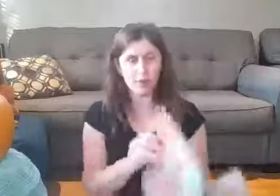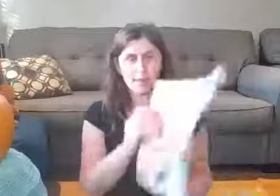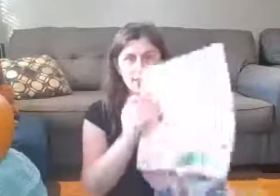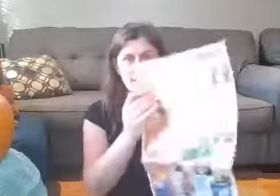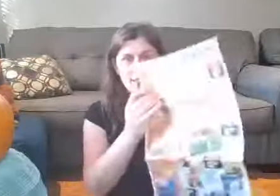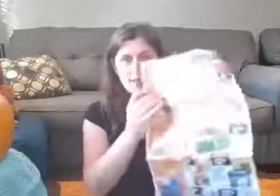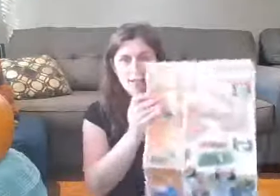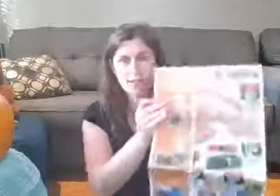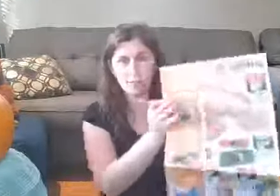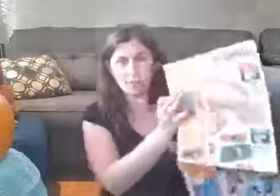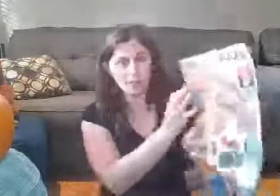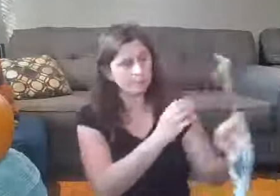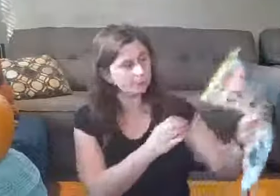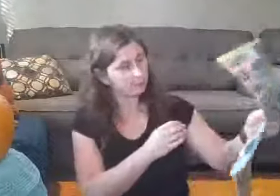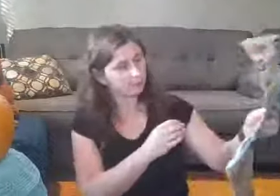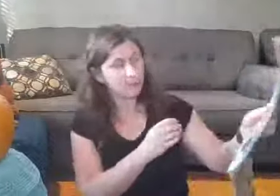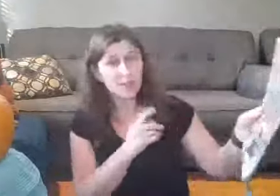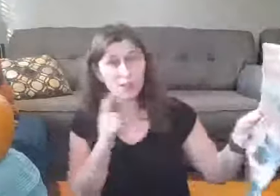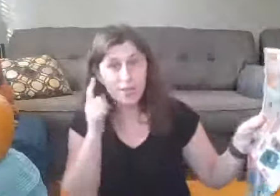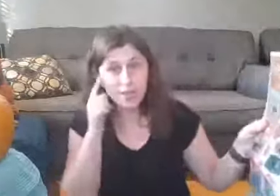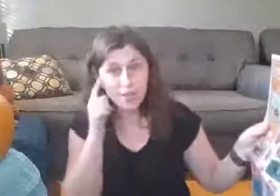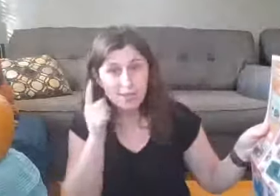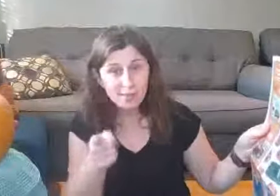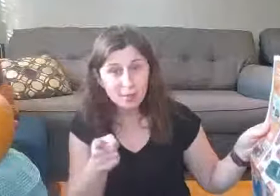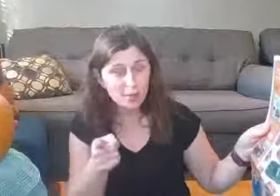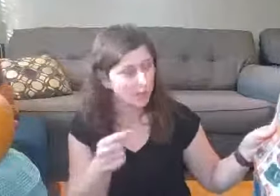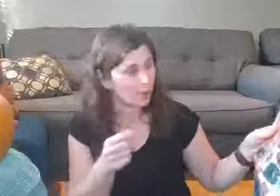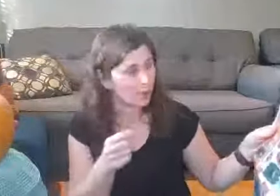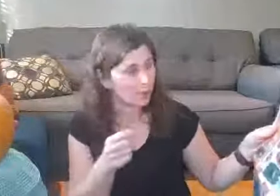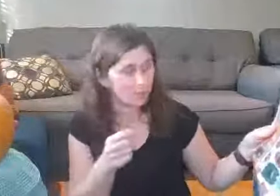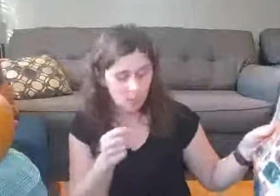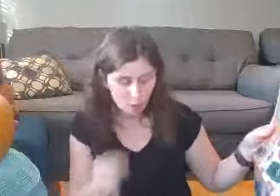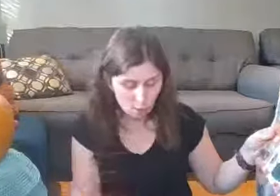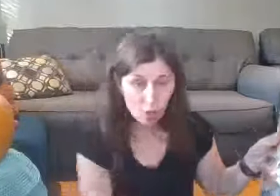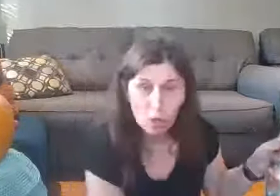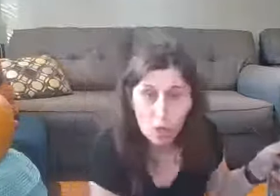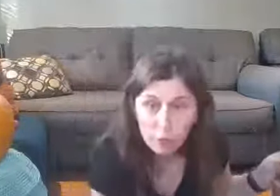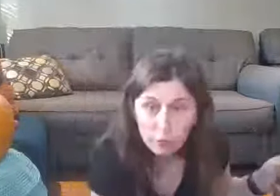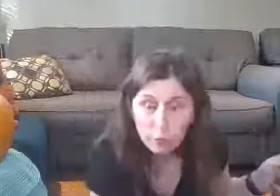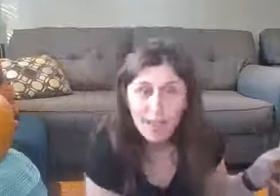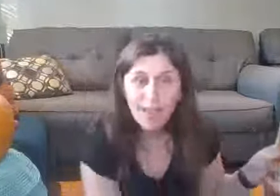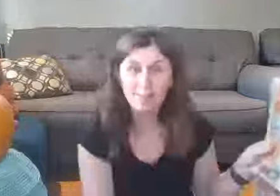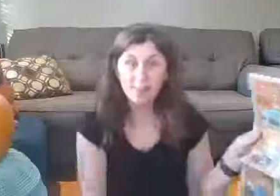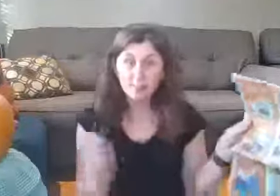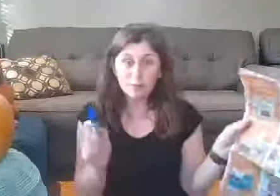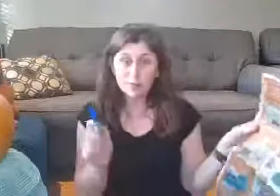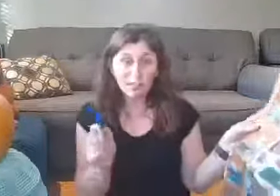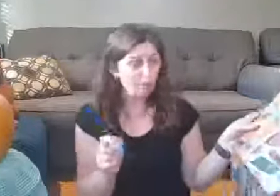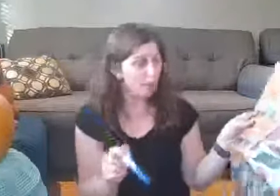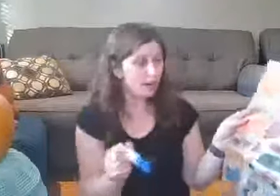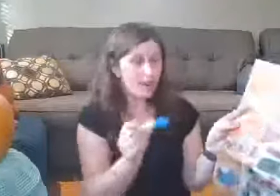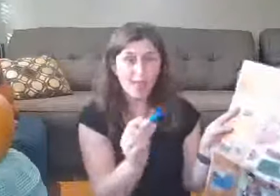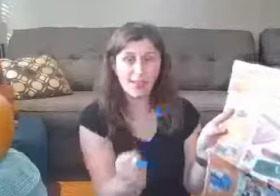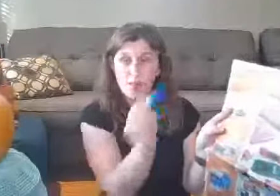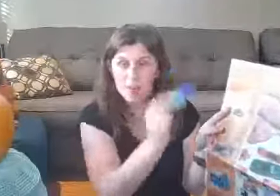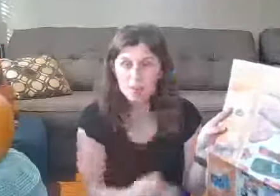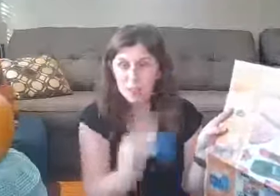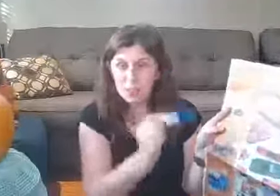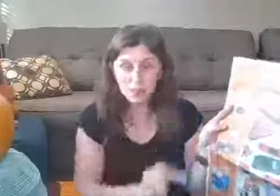that came in the mail this week. So my idea for you this week is go through the ad. If you have a really little one and they want to circle